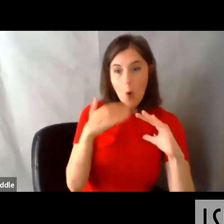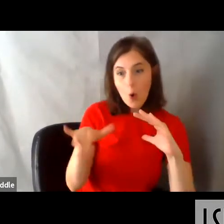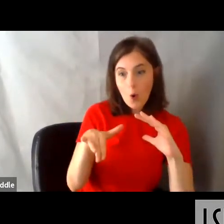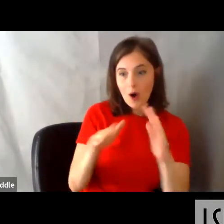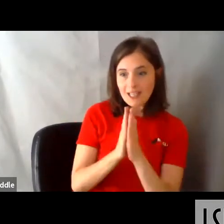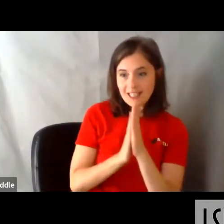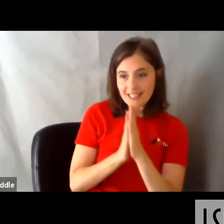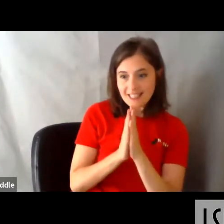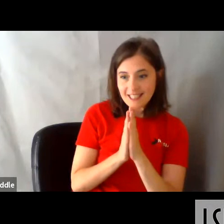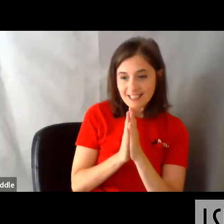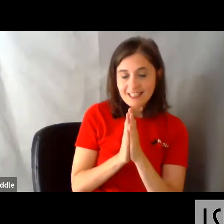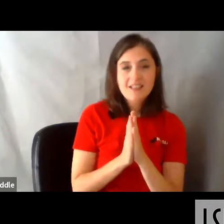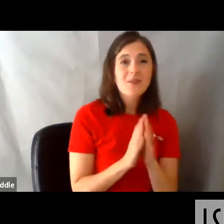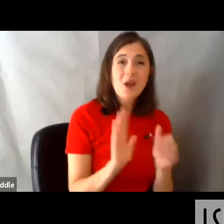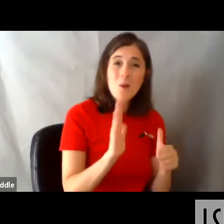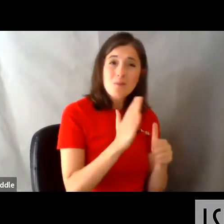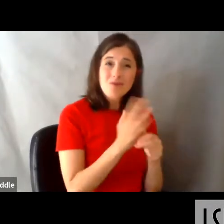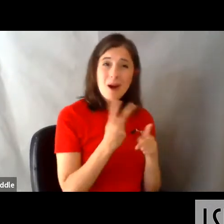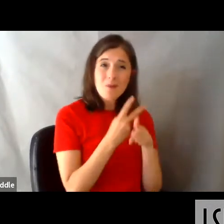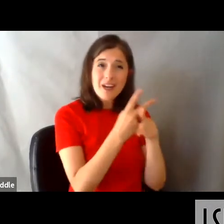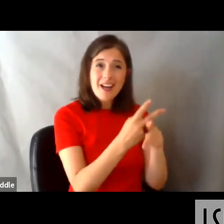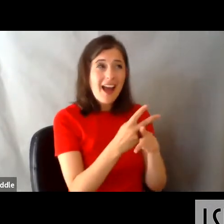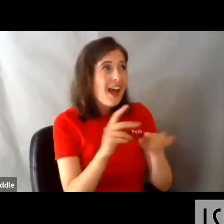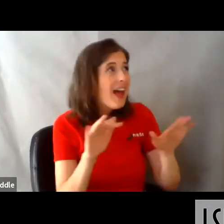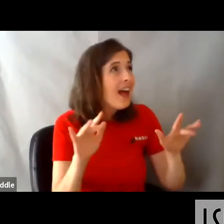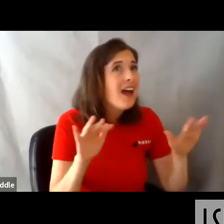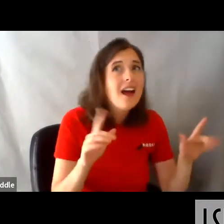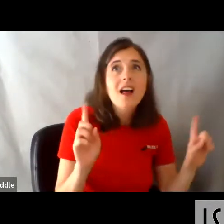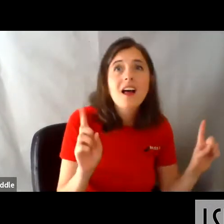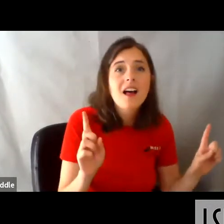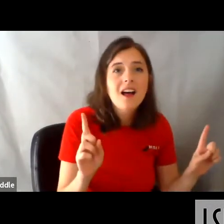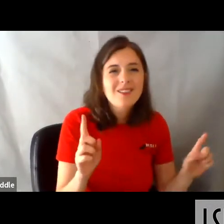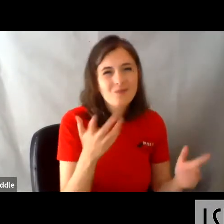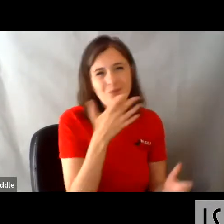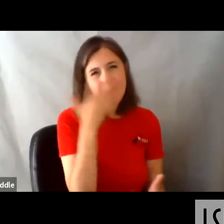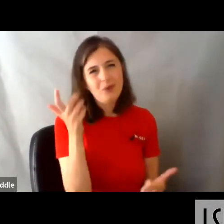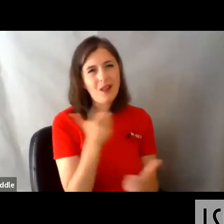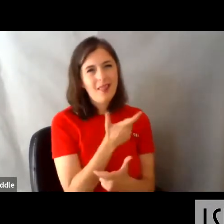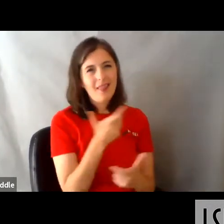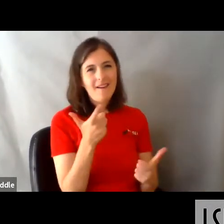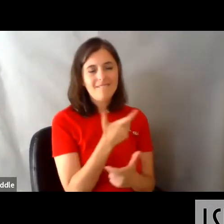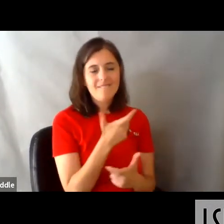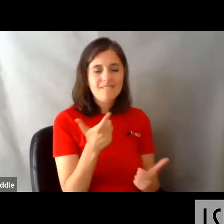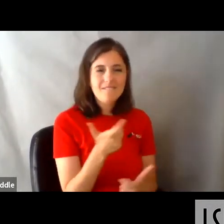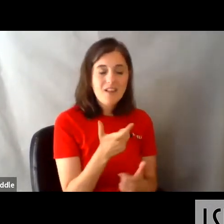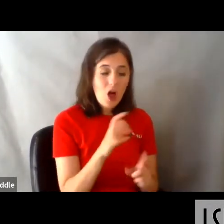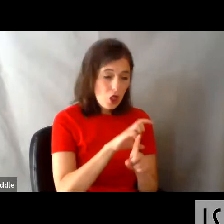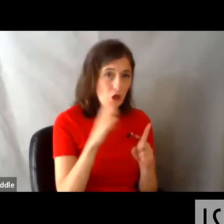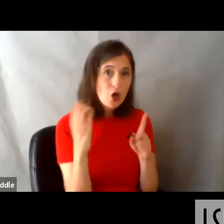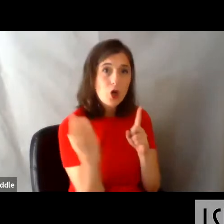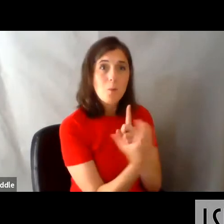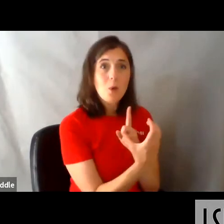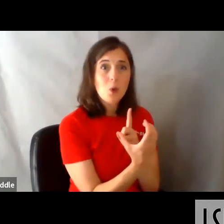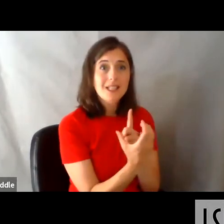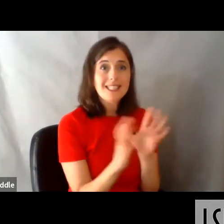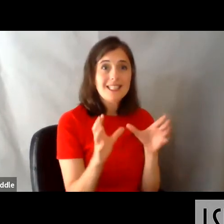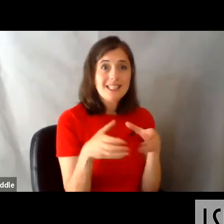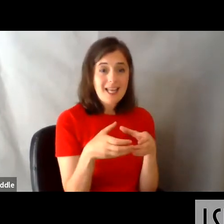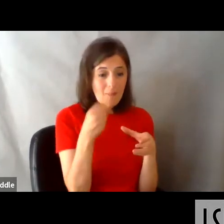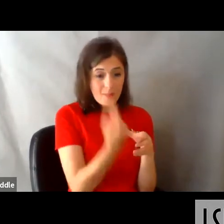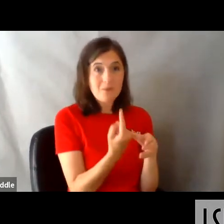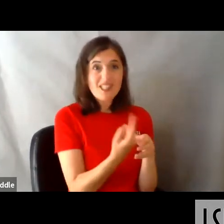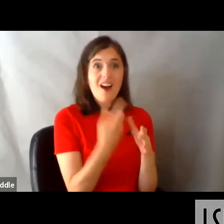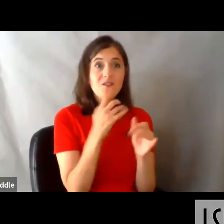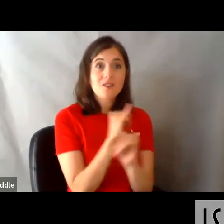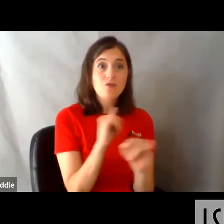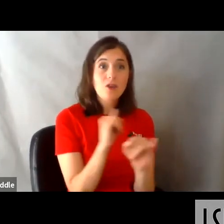Primary care, is anybody there? Don't make me laugh. The community team is in crisis.